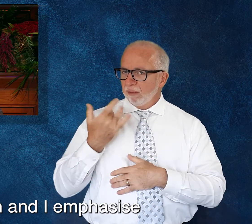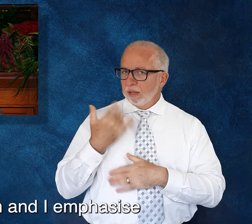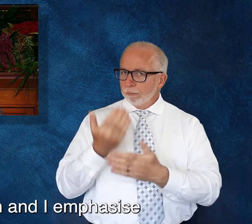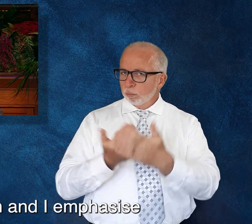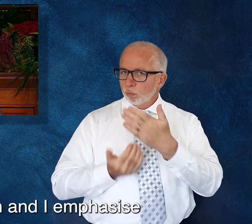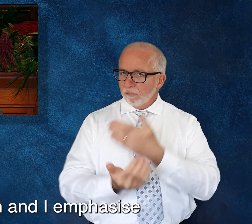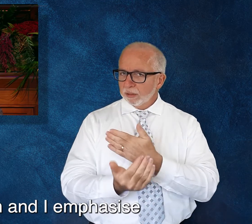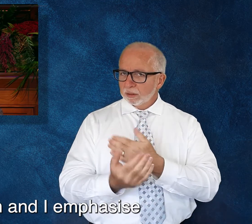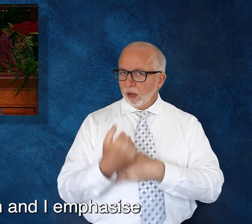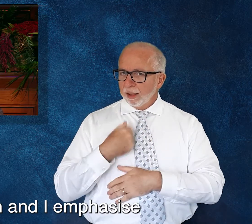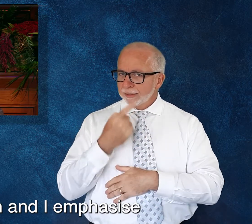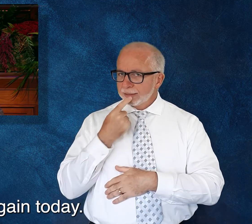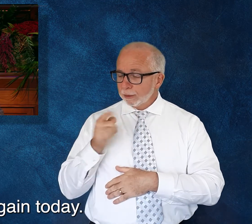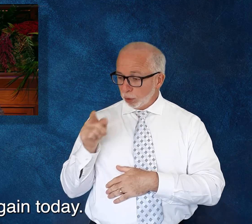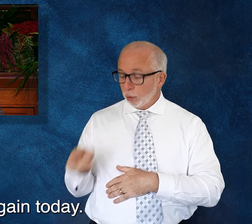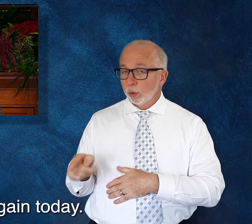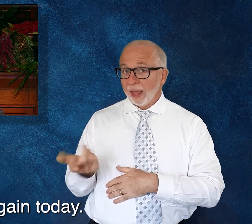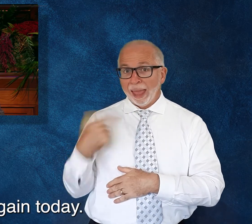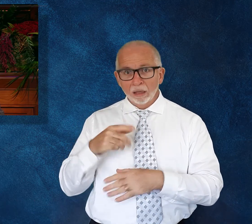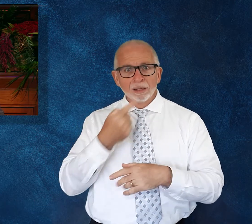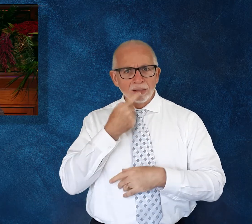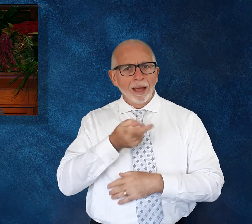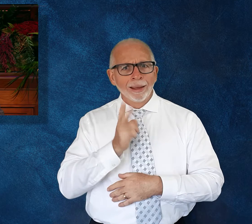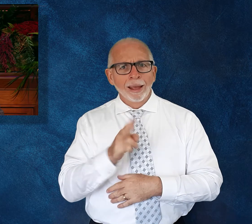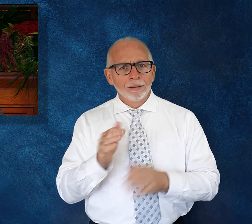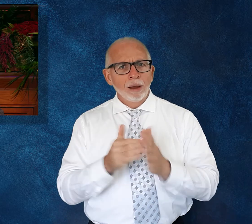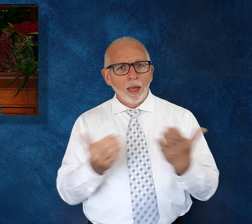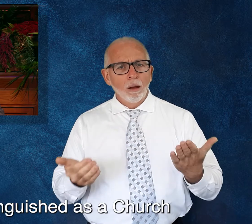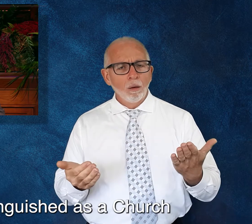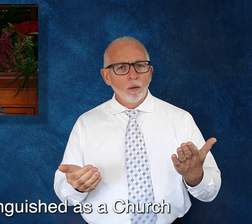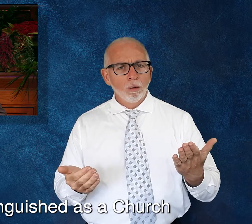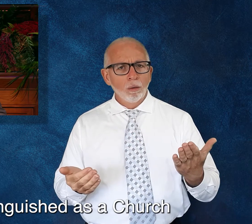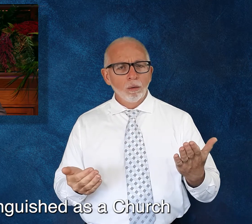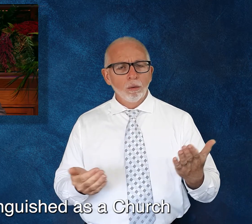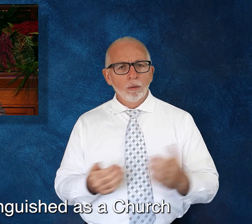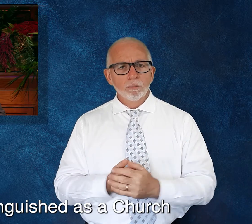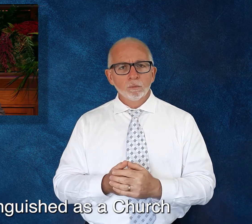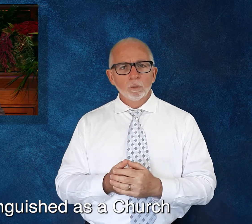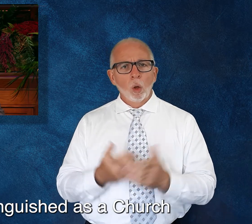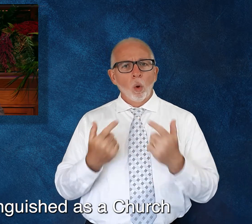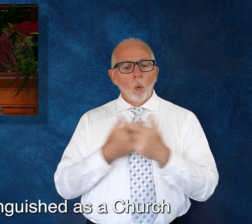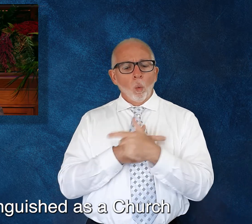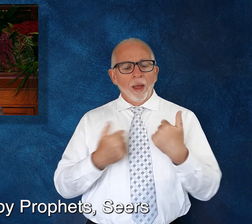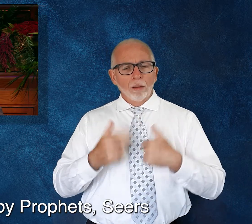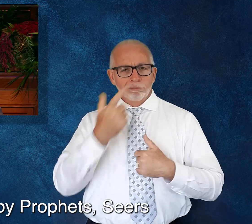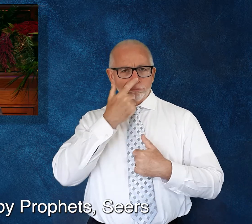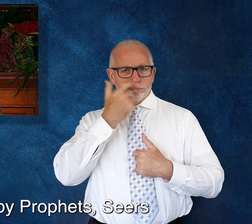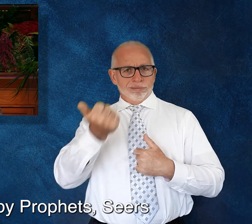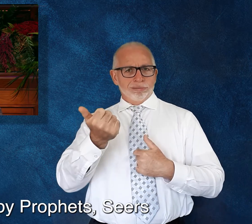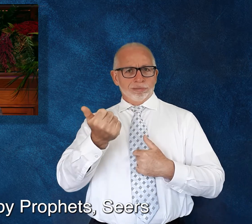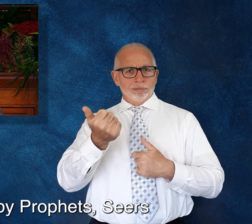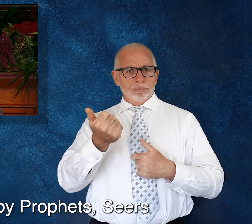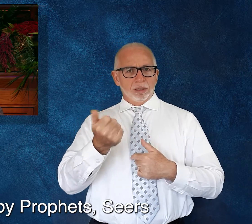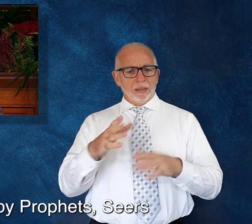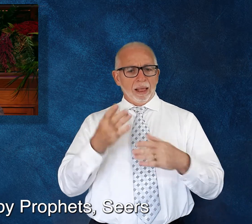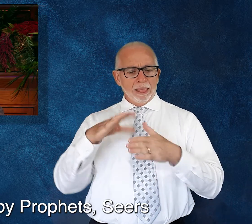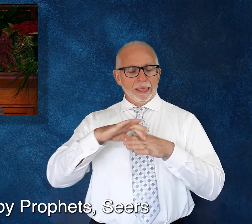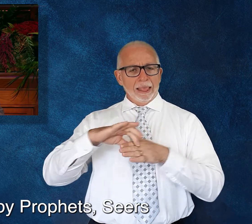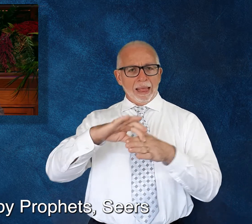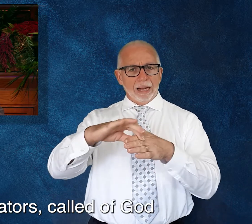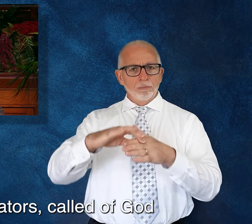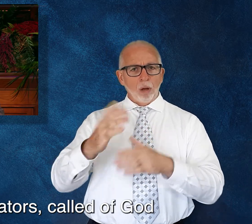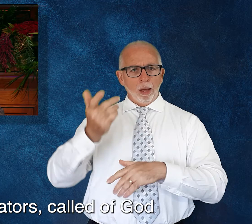then, and I emphasize again today. We are distinguished as a Church to be led by prophets,